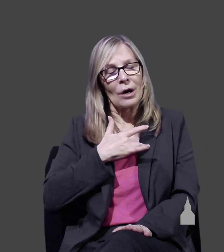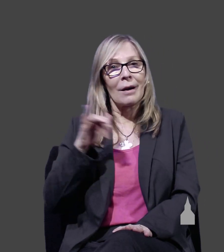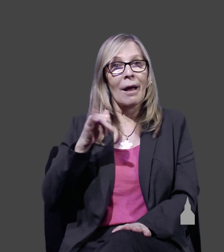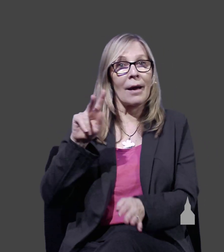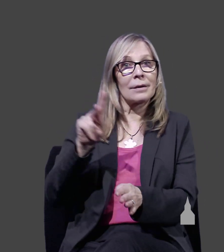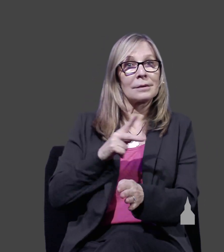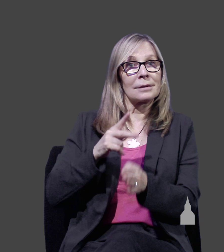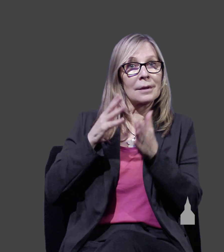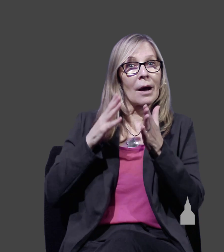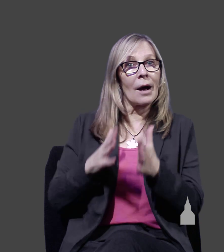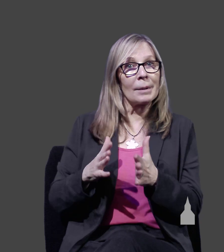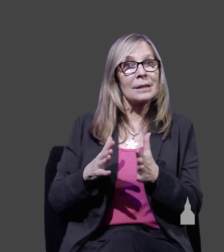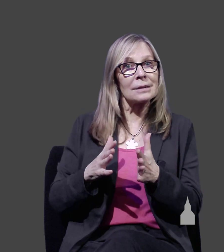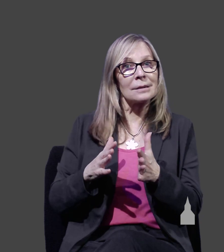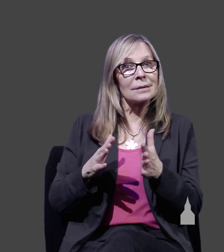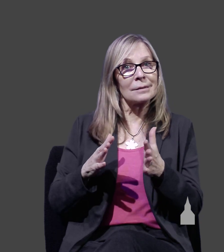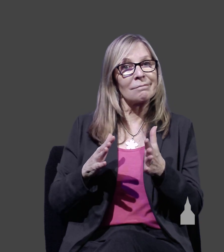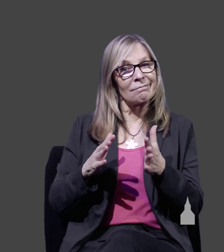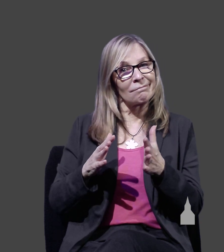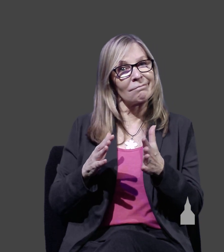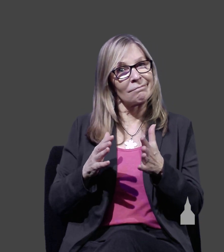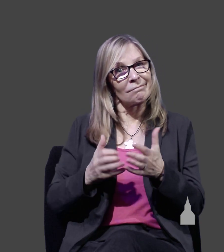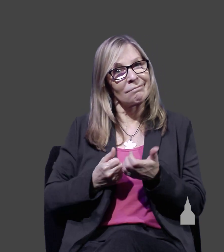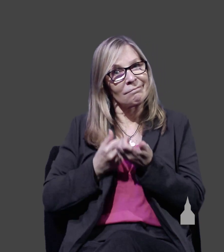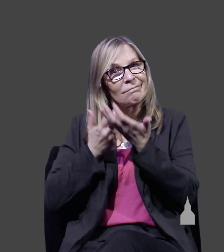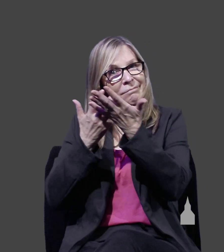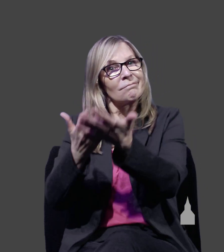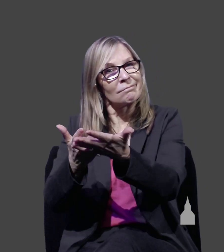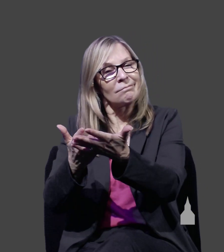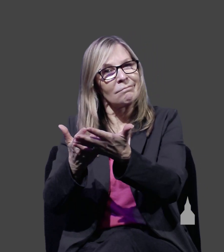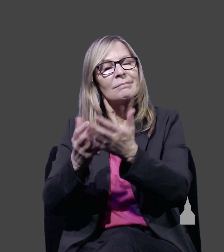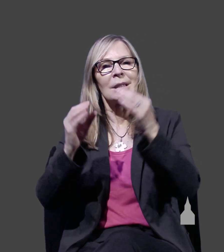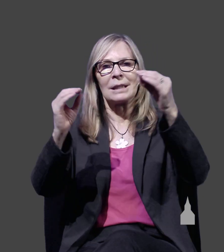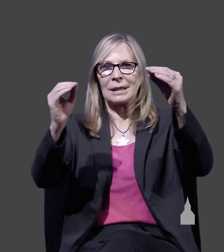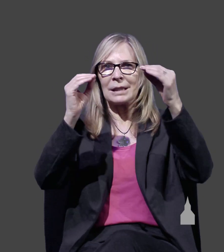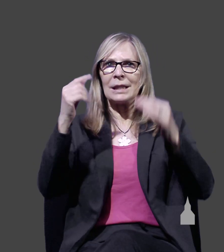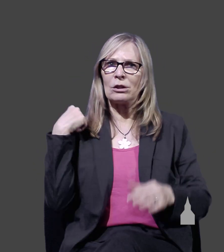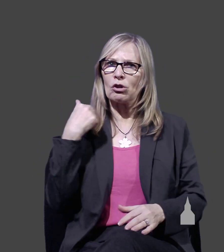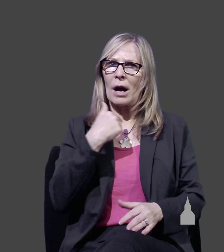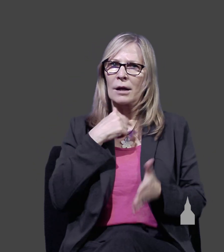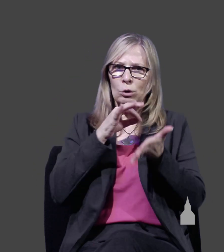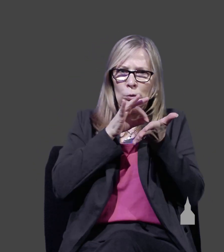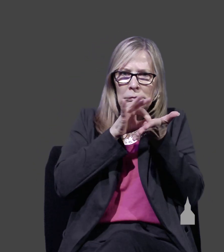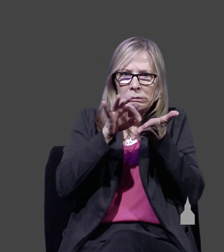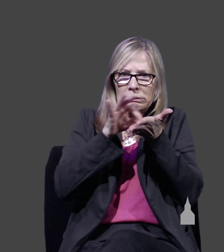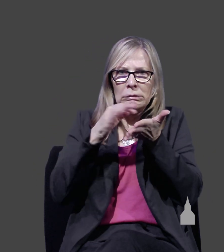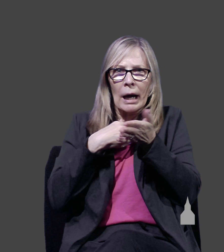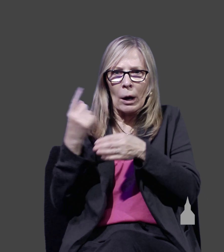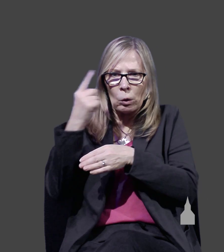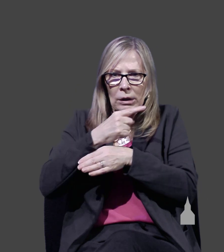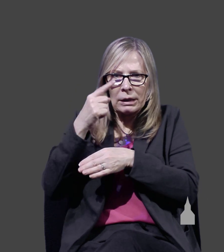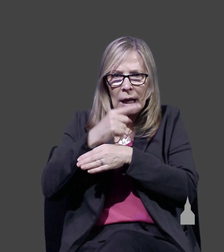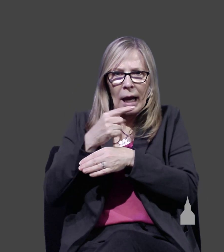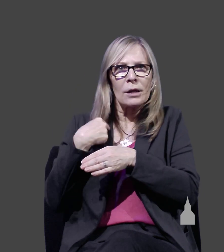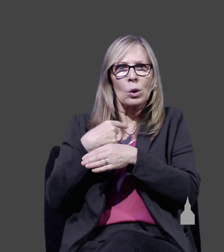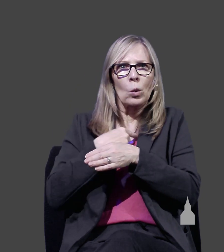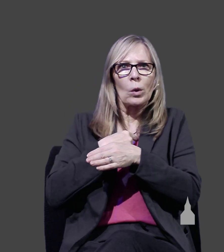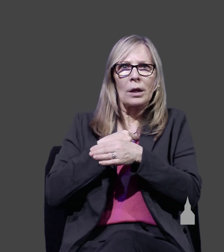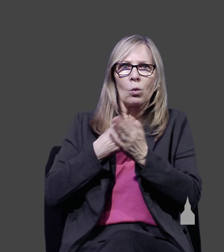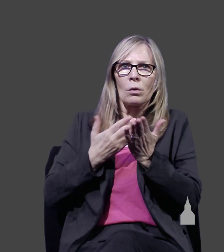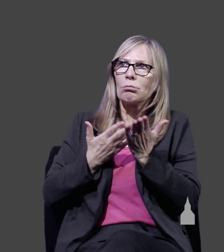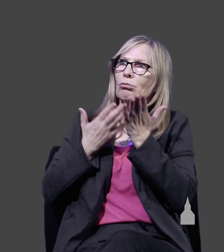Psalm 90, verse 12. So teach us to number our days, that we may present to you a heart of